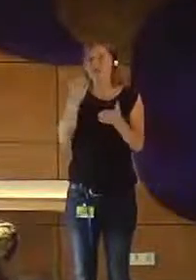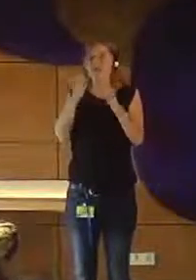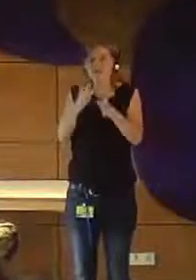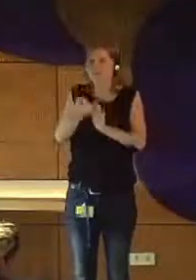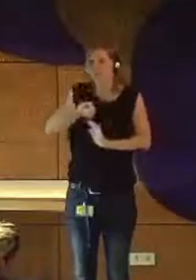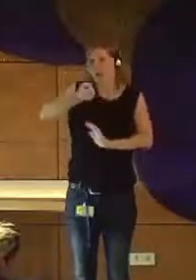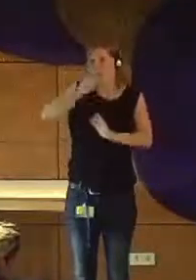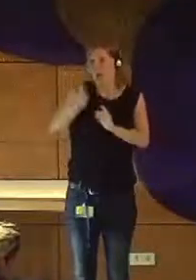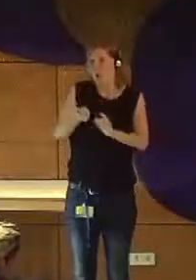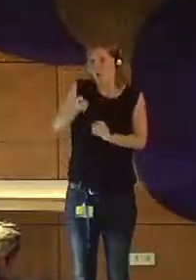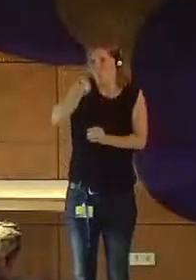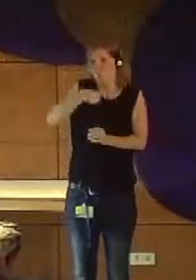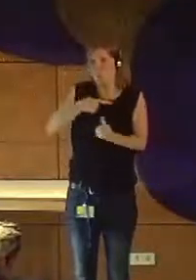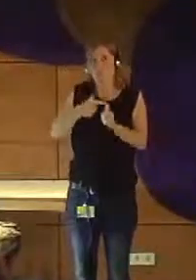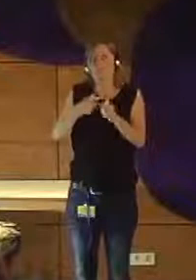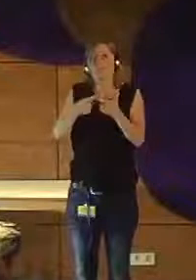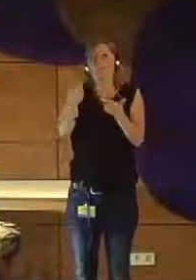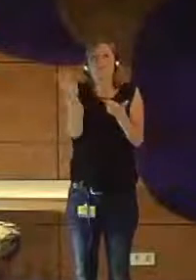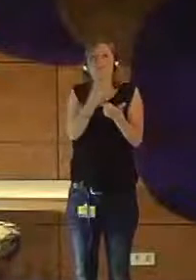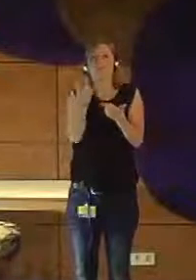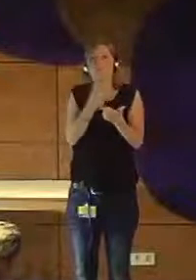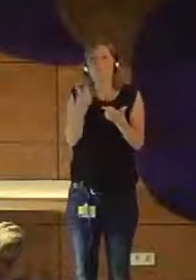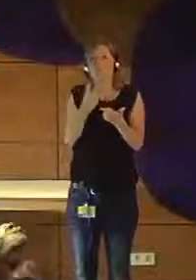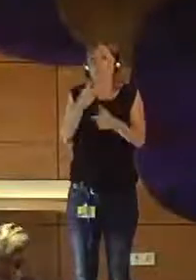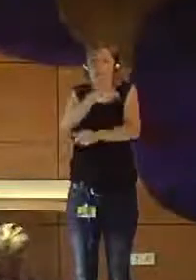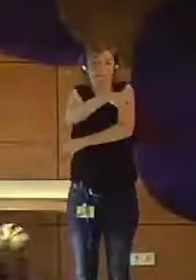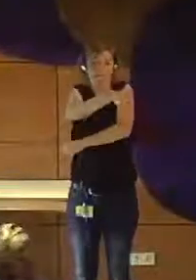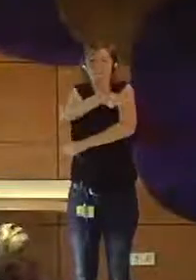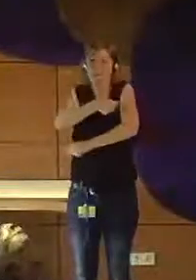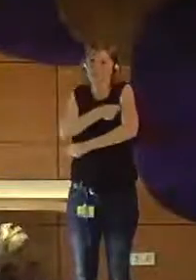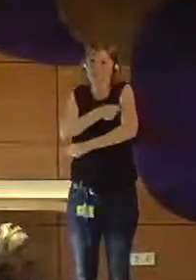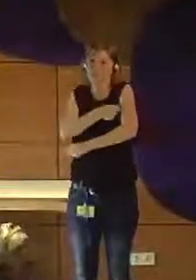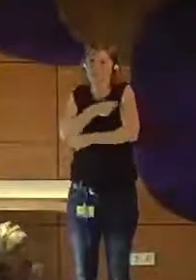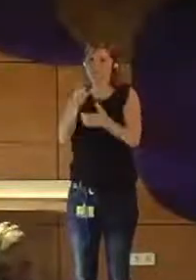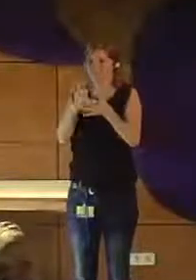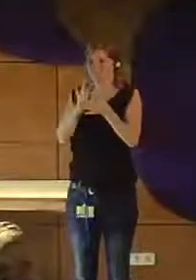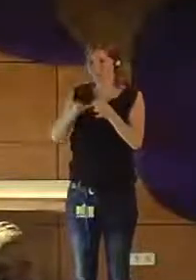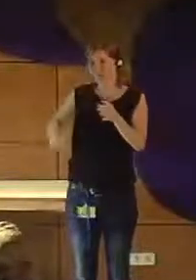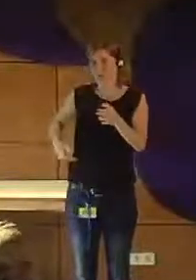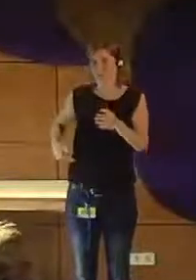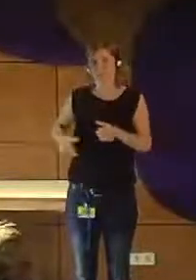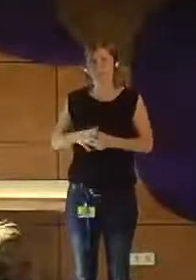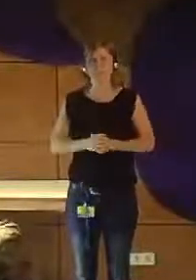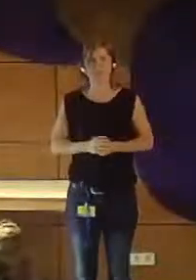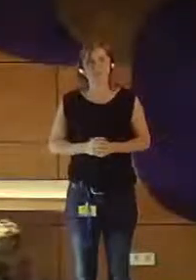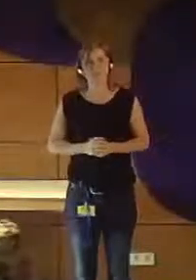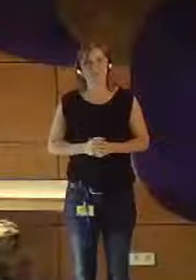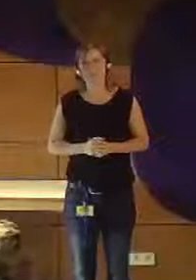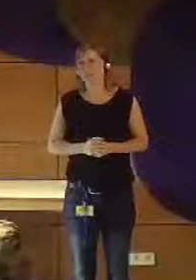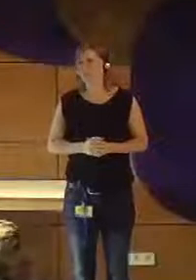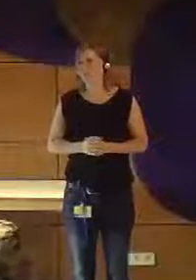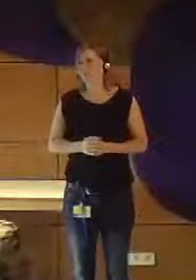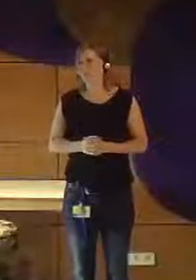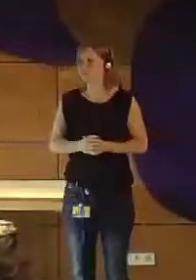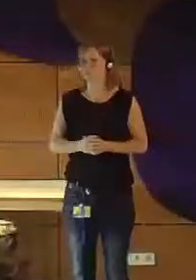liver, actually as a patch. Okay, und dann aber die Kombination Östrogen, Progesteron weiter,